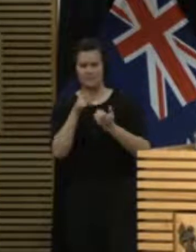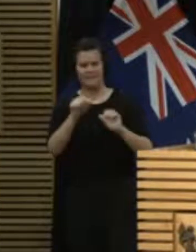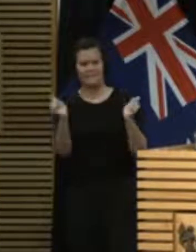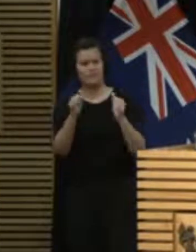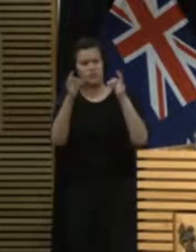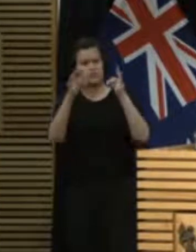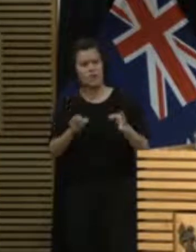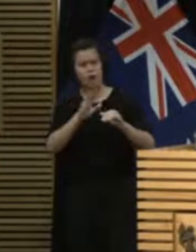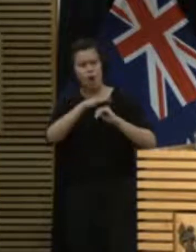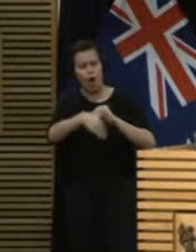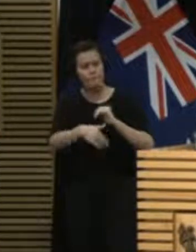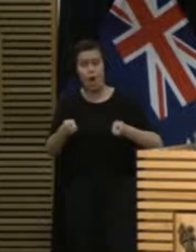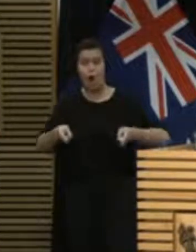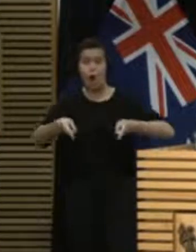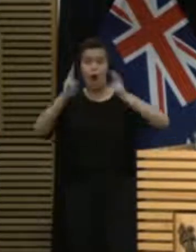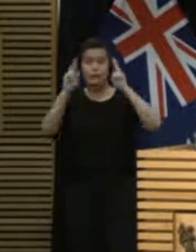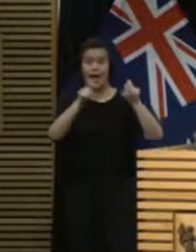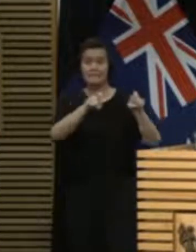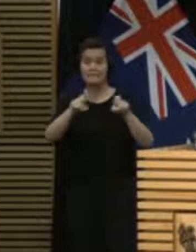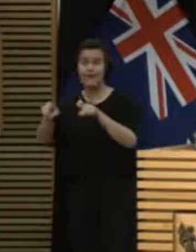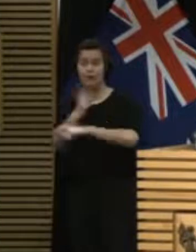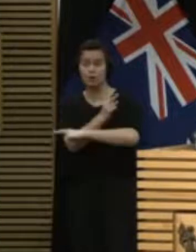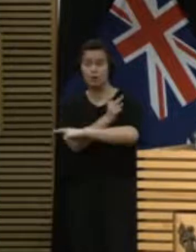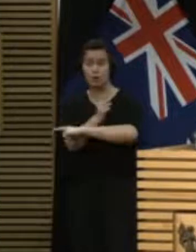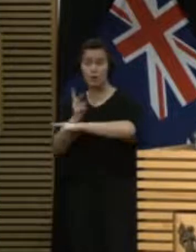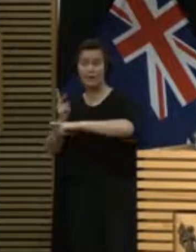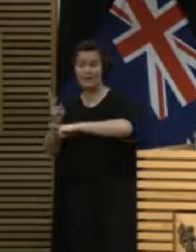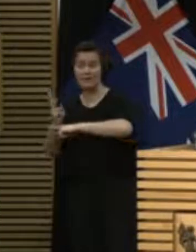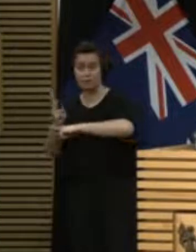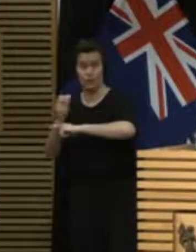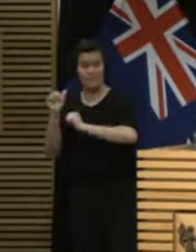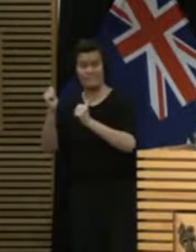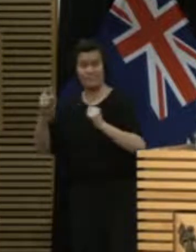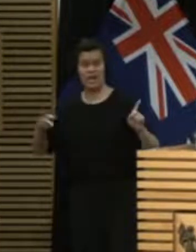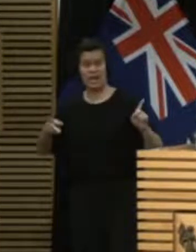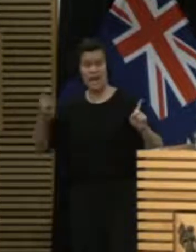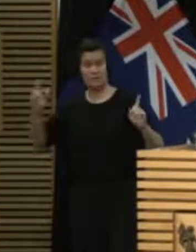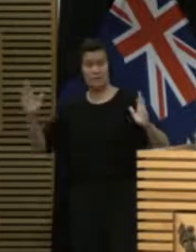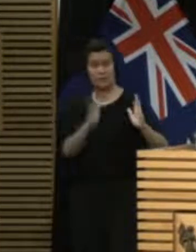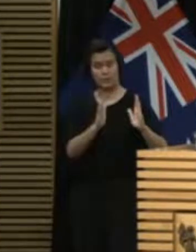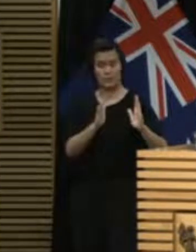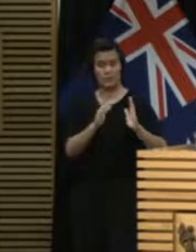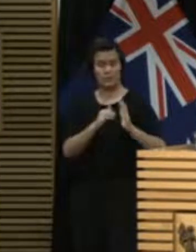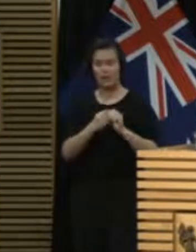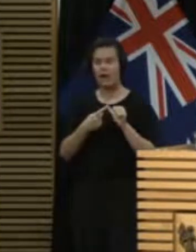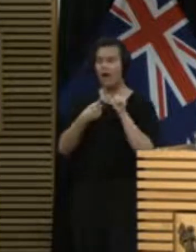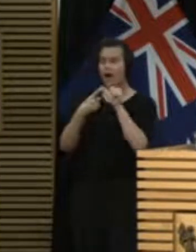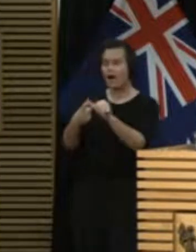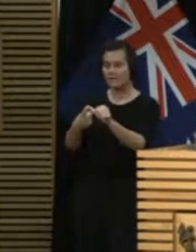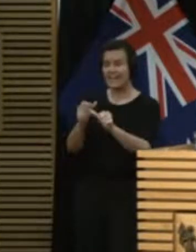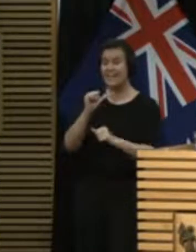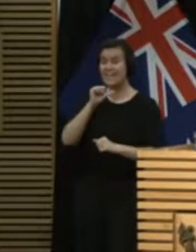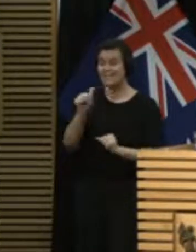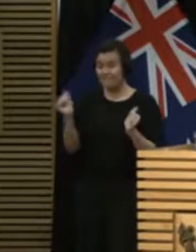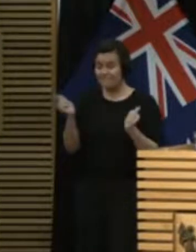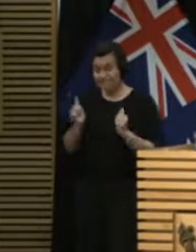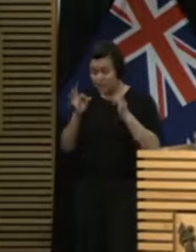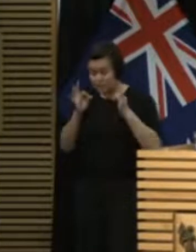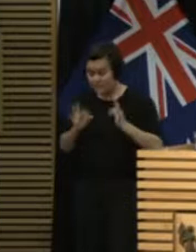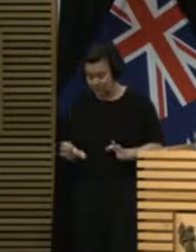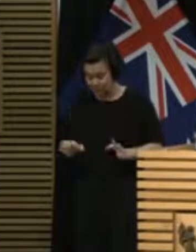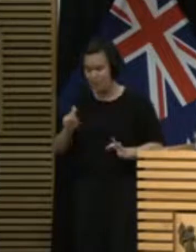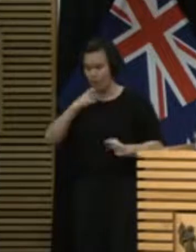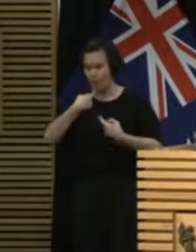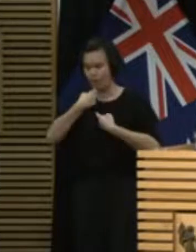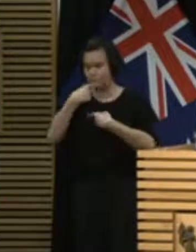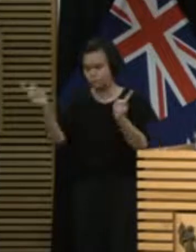double vaccinated detainees? You'll know that when we are ready to announce changes, either decisions made by Cabinet or Cabinet committees, that we do that at the time